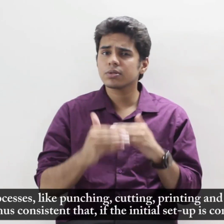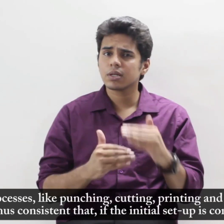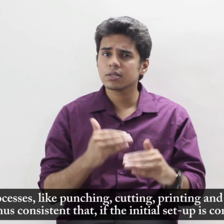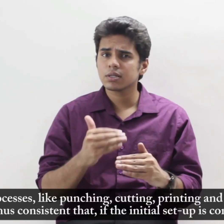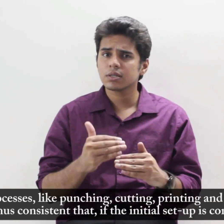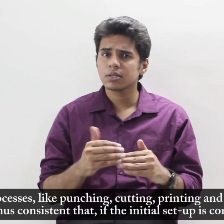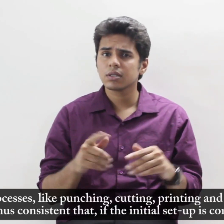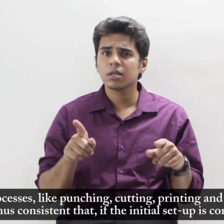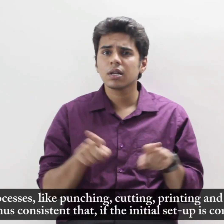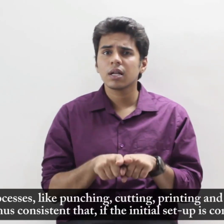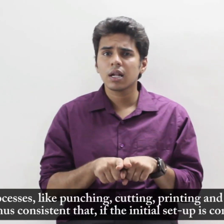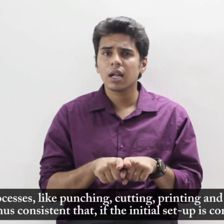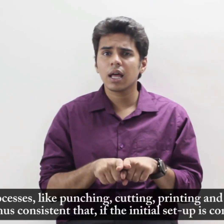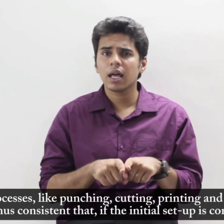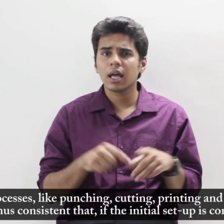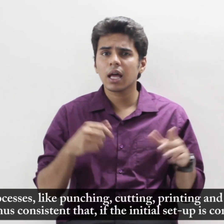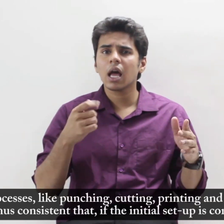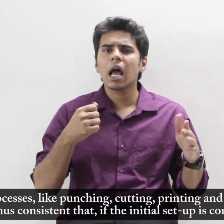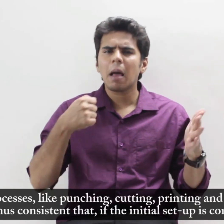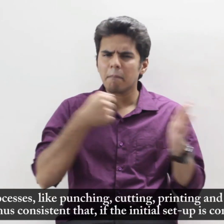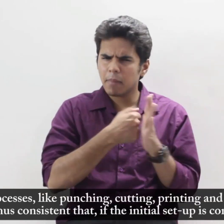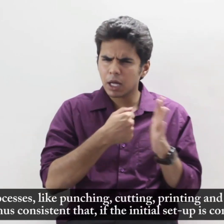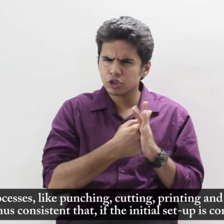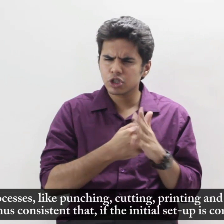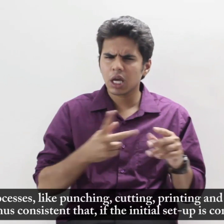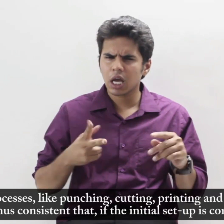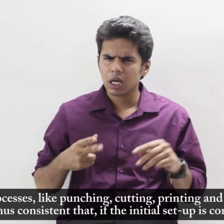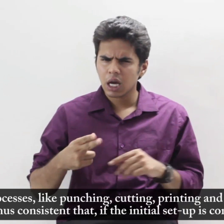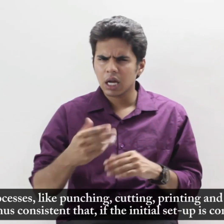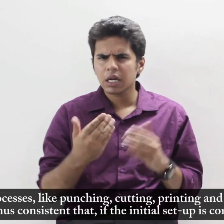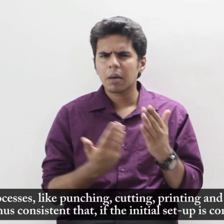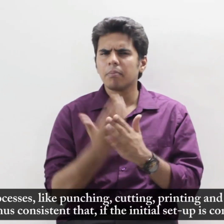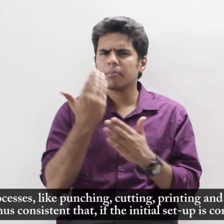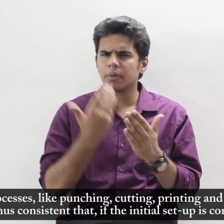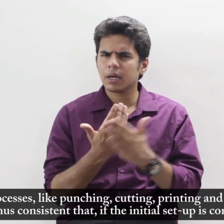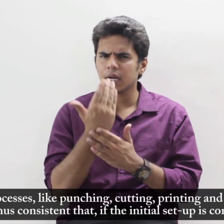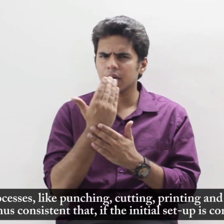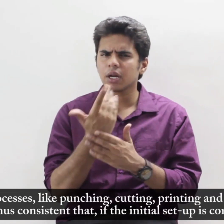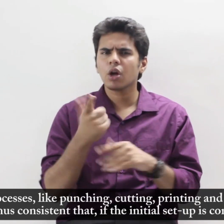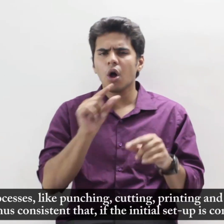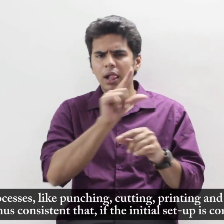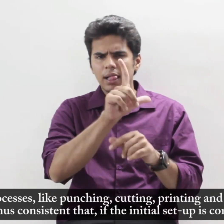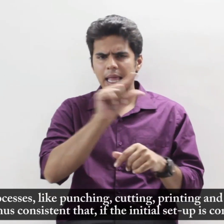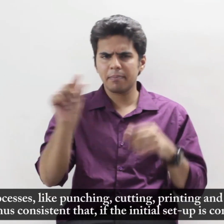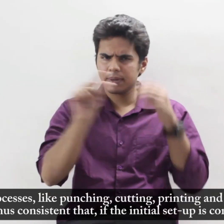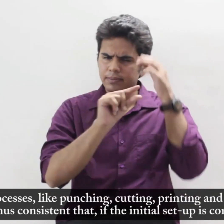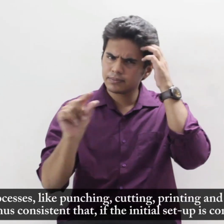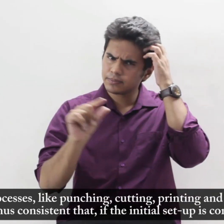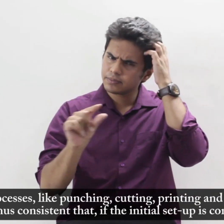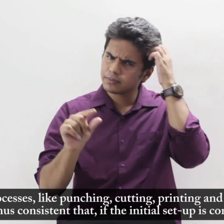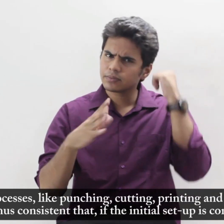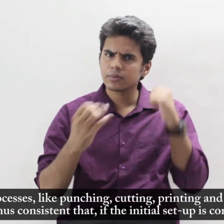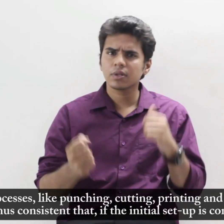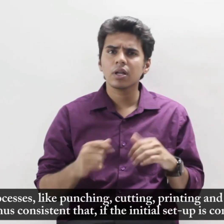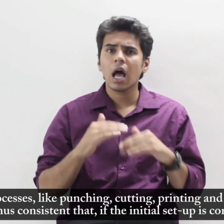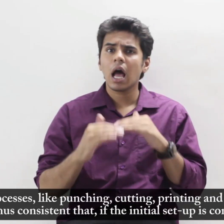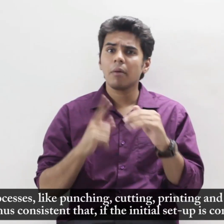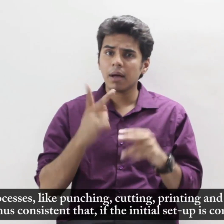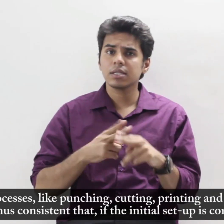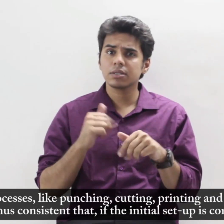Some processes like punching, cutting, printing, and labeling and thus consistent that if the initial